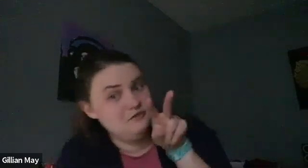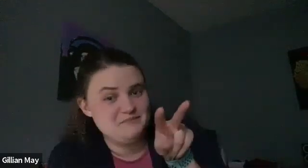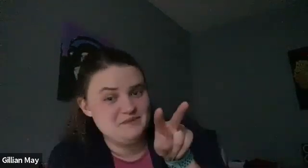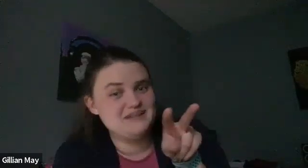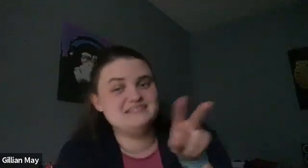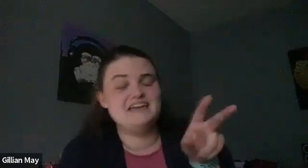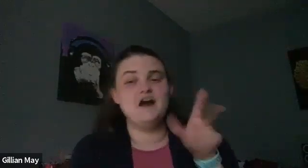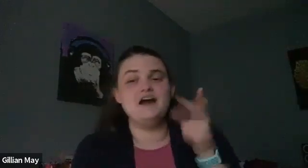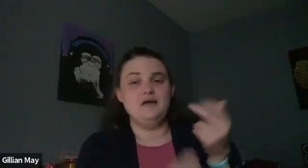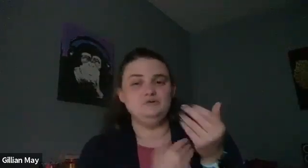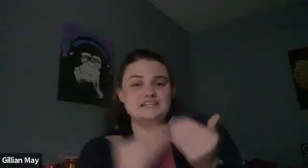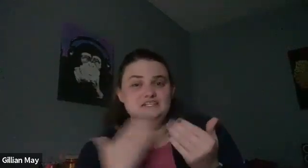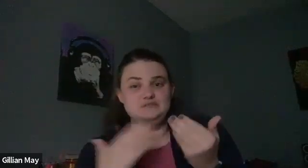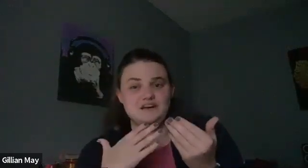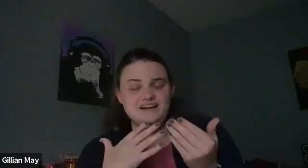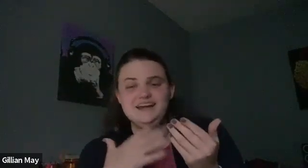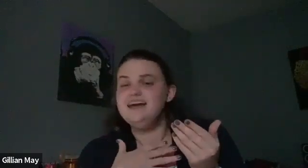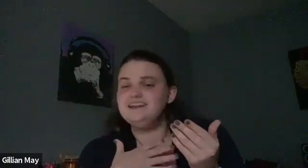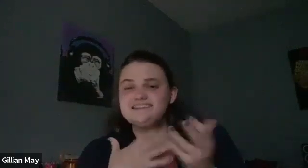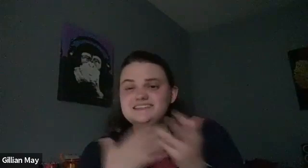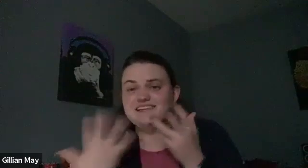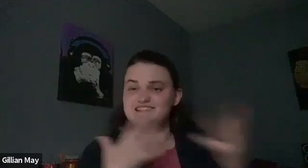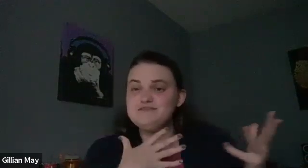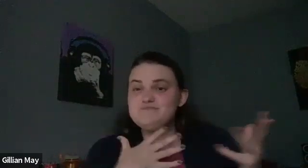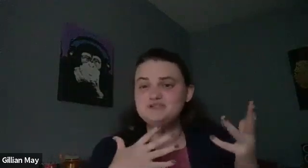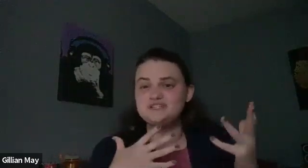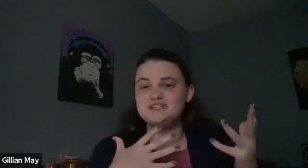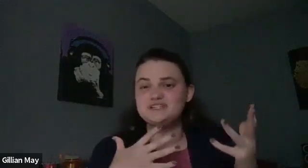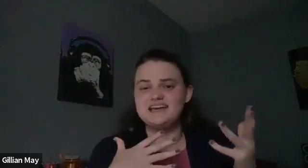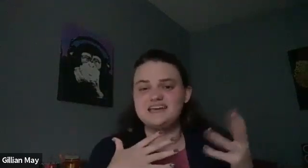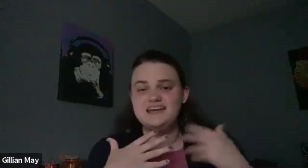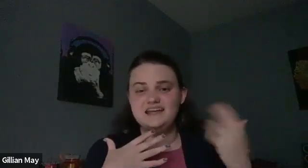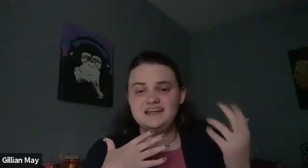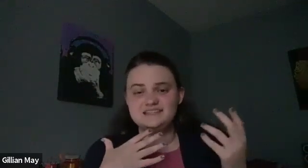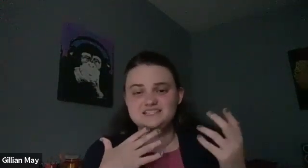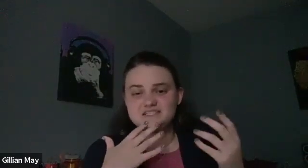at me because if not, I will tend to sign because like that's the motions. And it's just